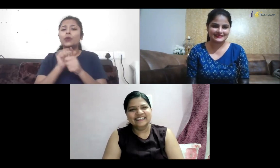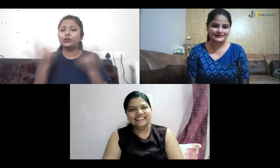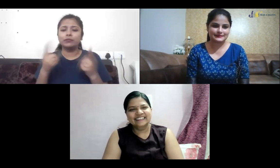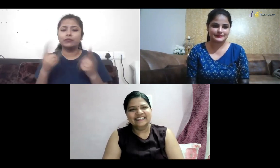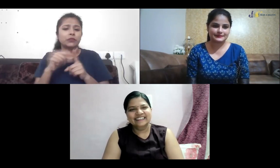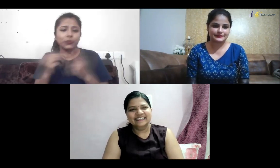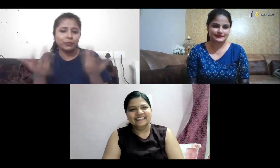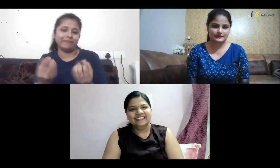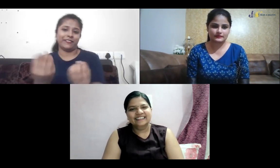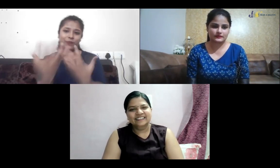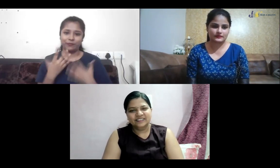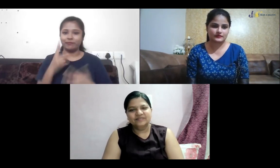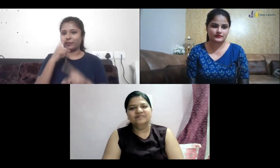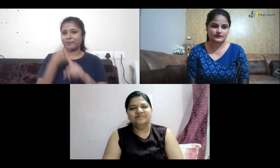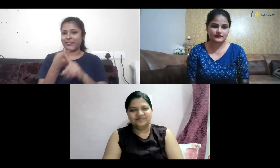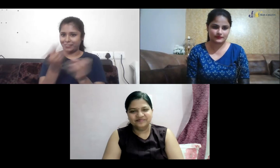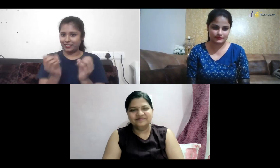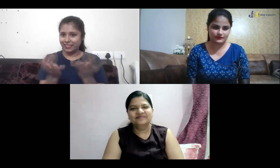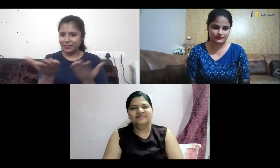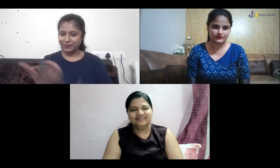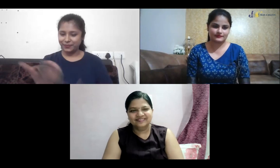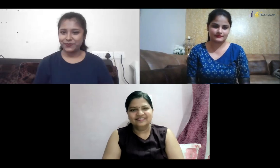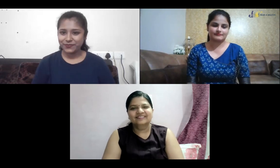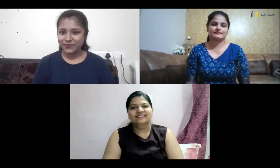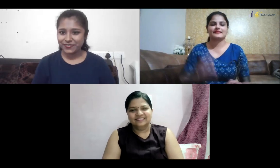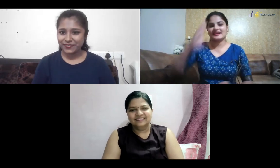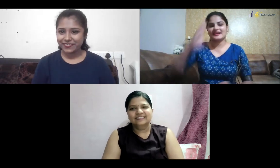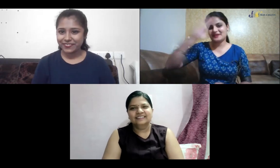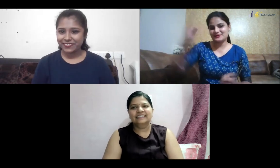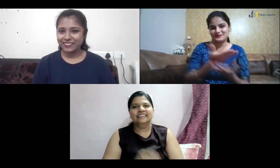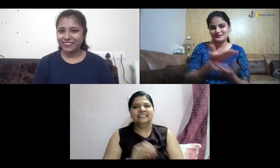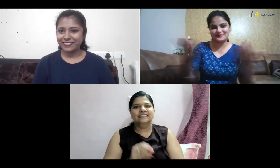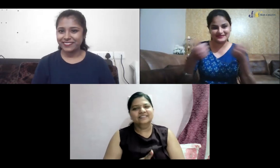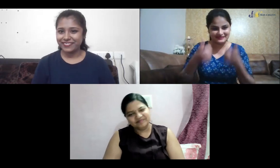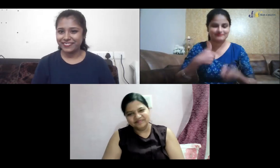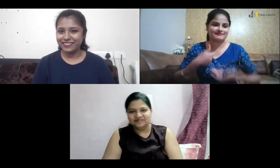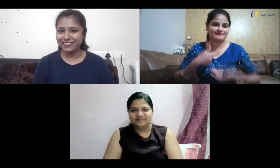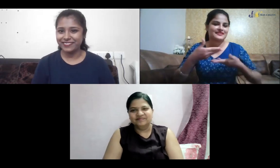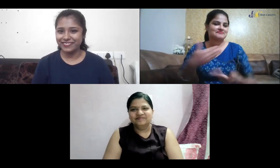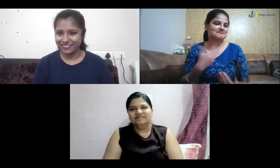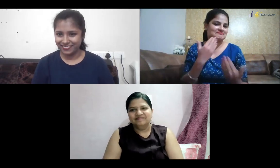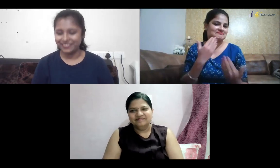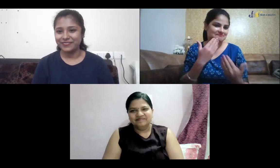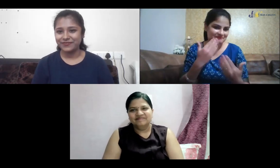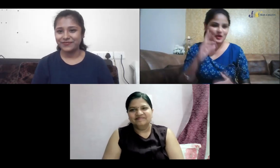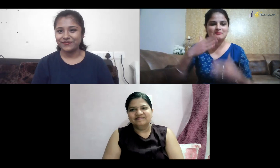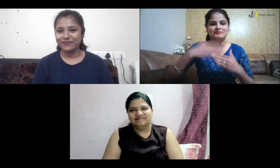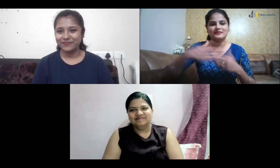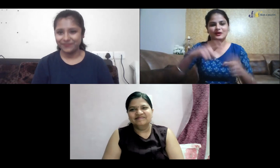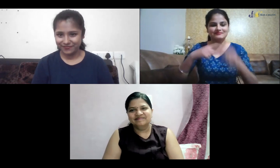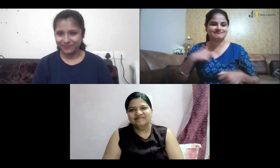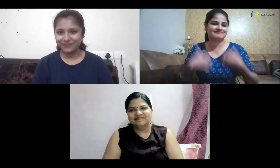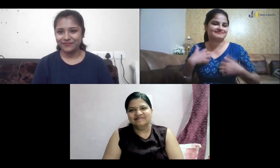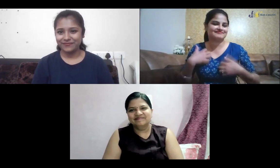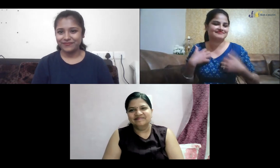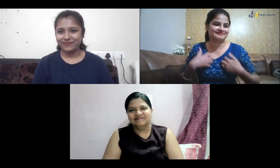So first I would like to ask about your work and introductions. Please introduce yourself. Hello, everyone.